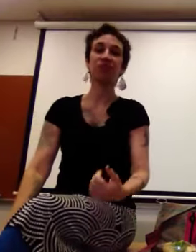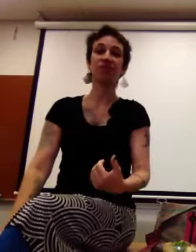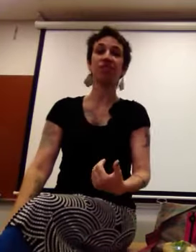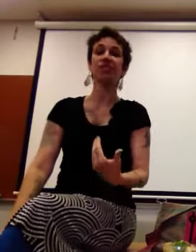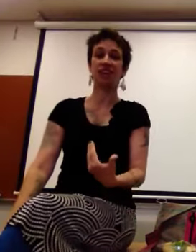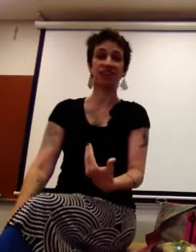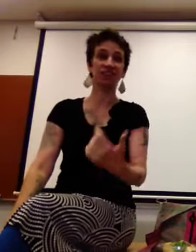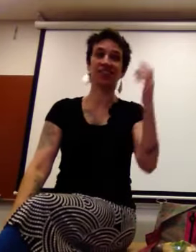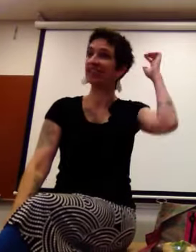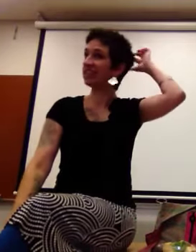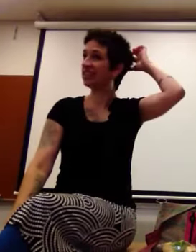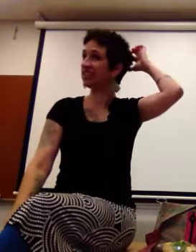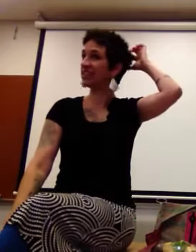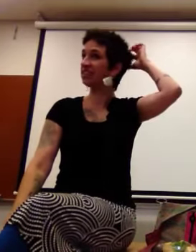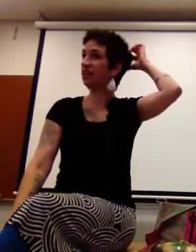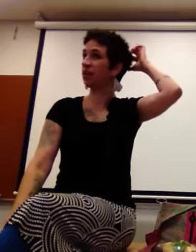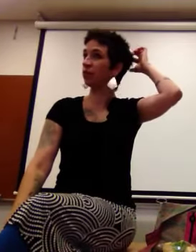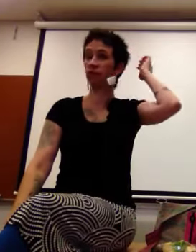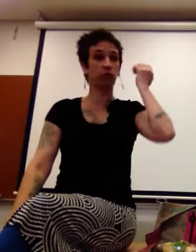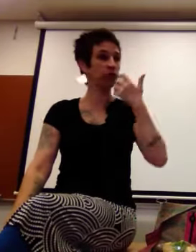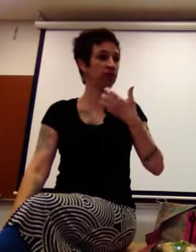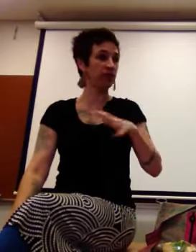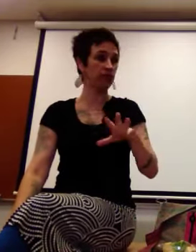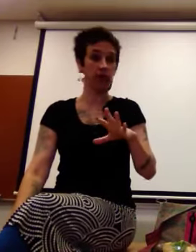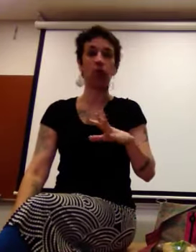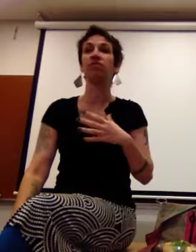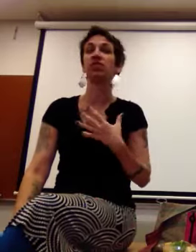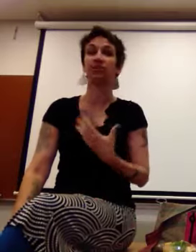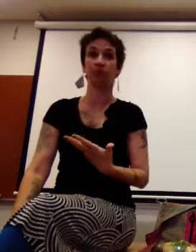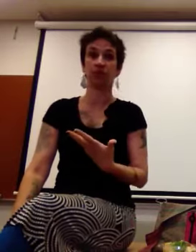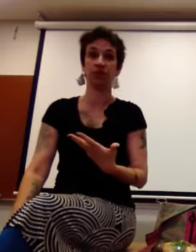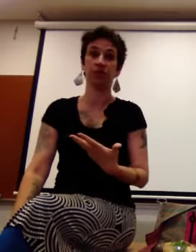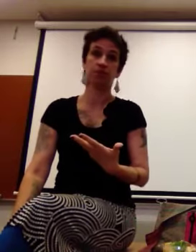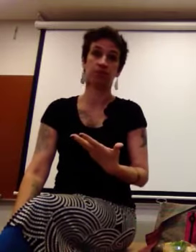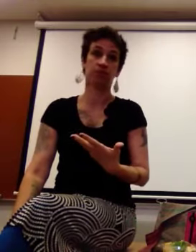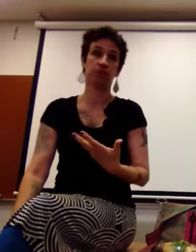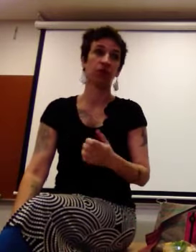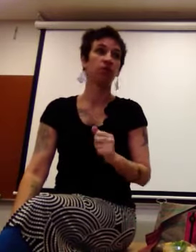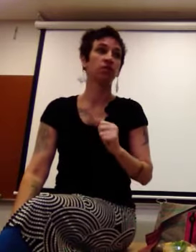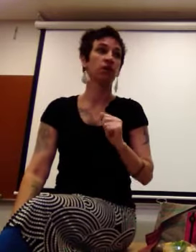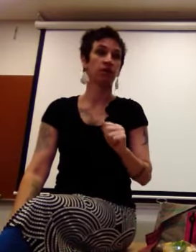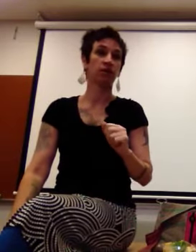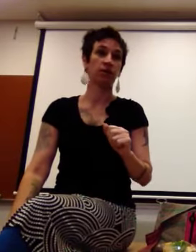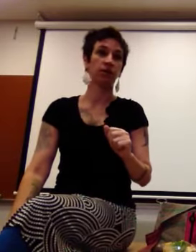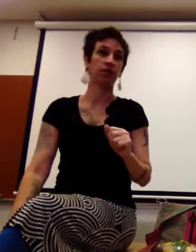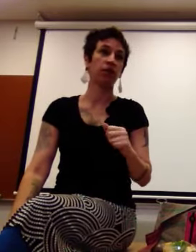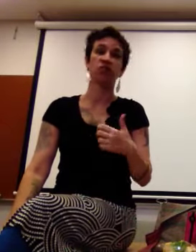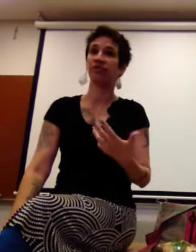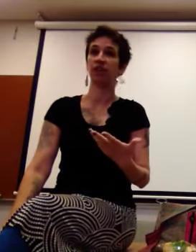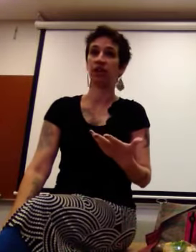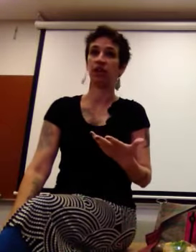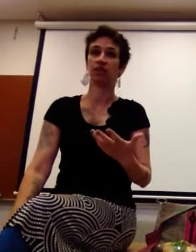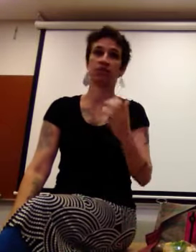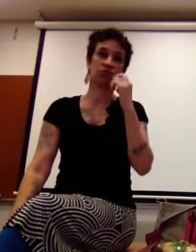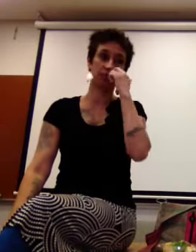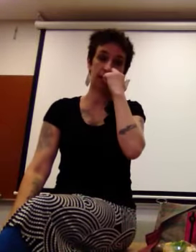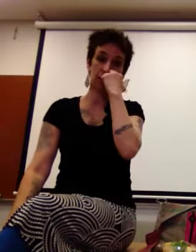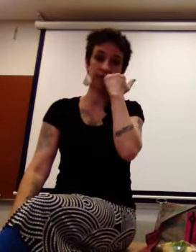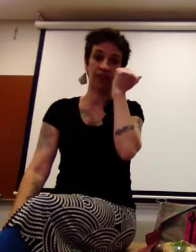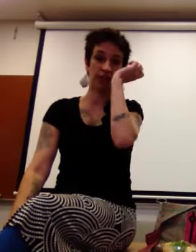The test is a pre-recorded video of a deaf person talking about HIV and AIDS. She's an